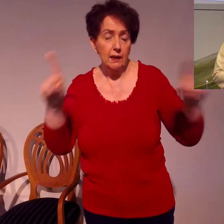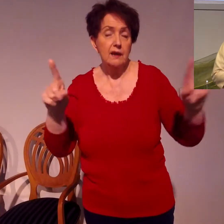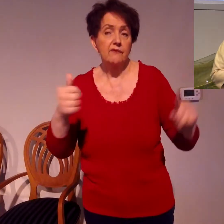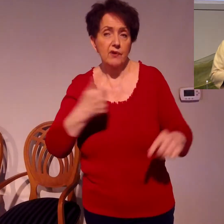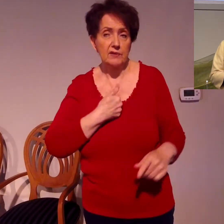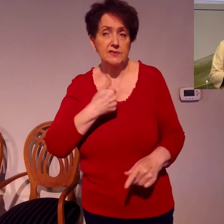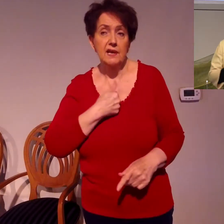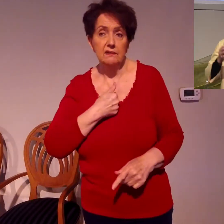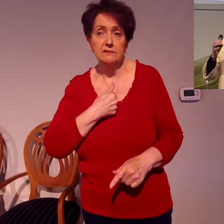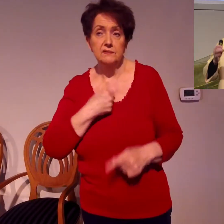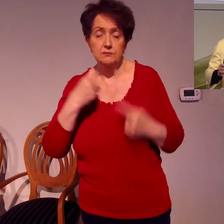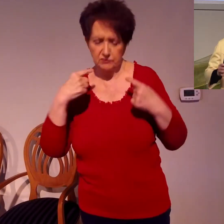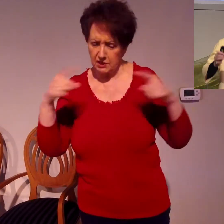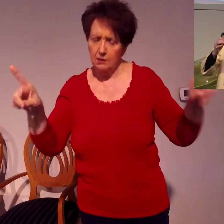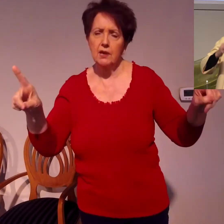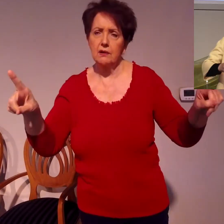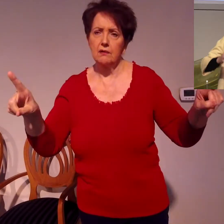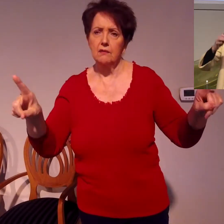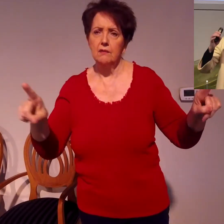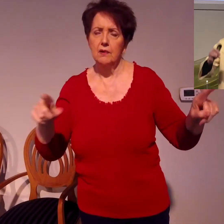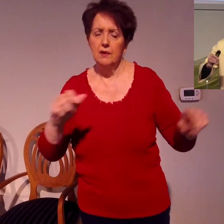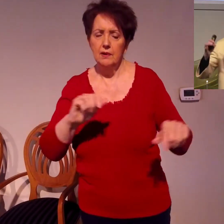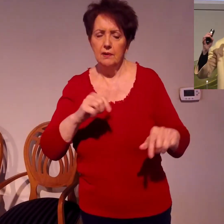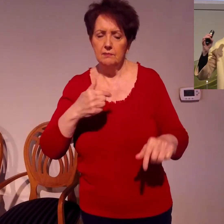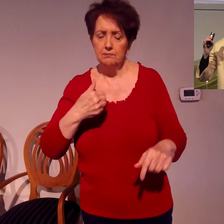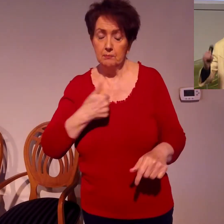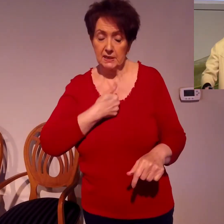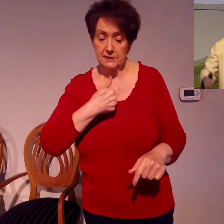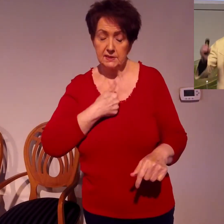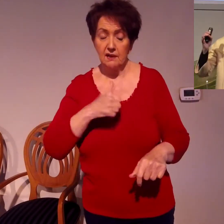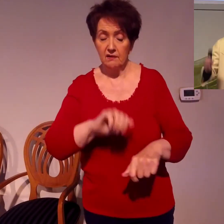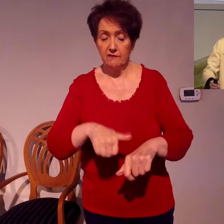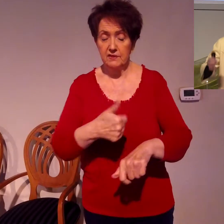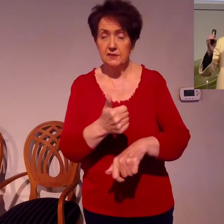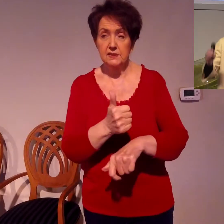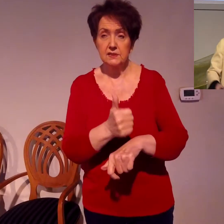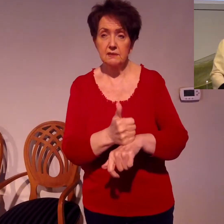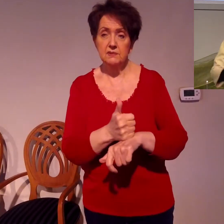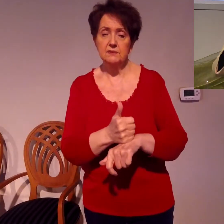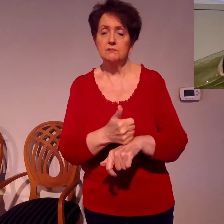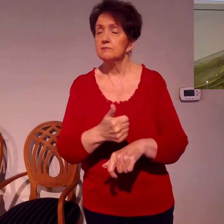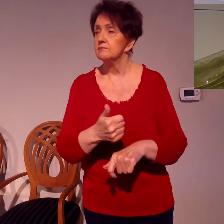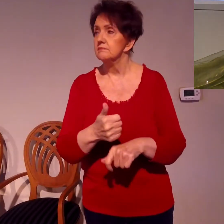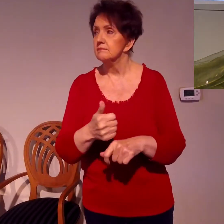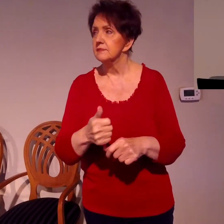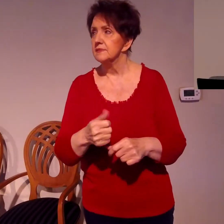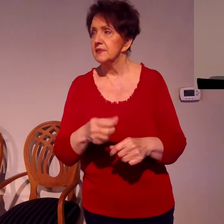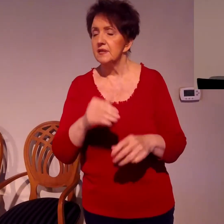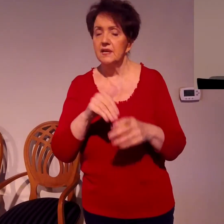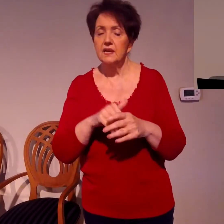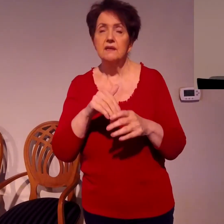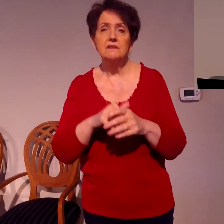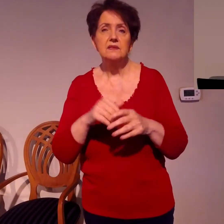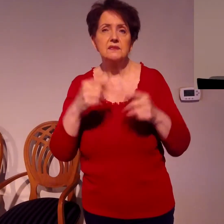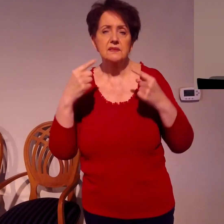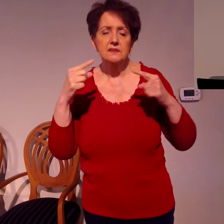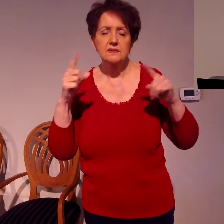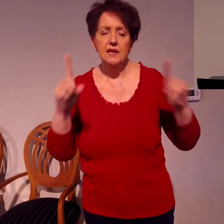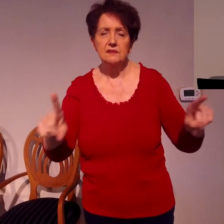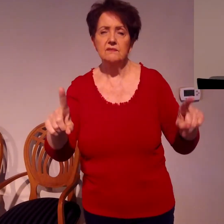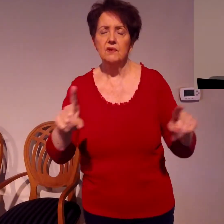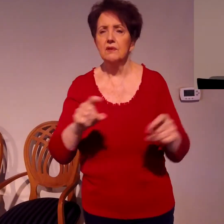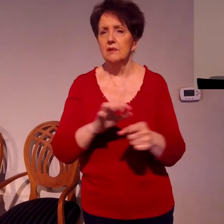ourselves that I establish myself in the limitless oceanic divine substance and I live a prosperous life.